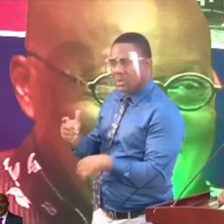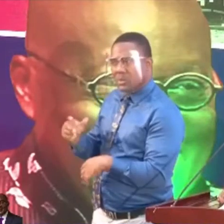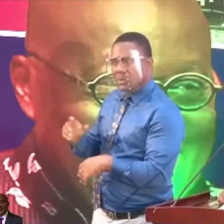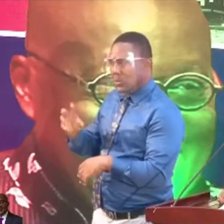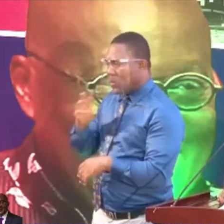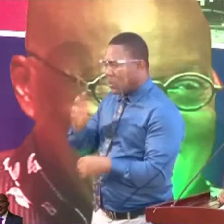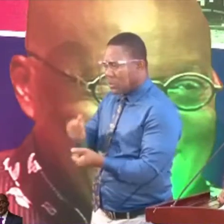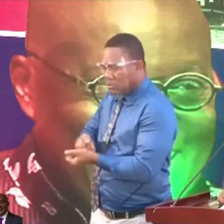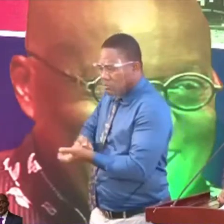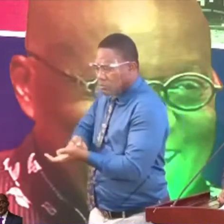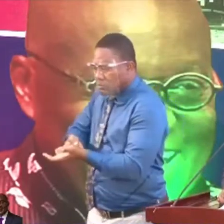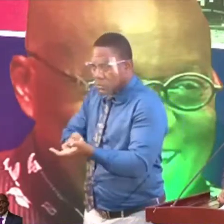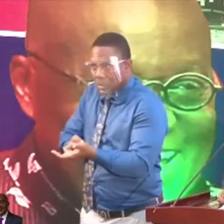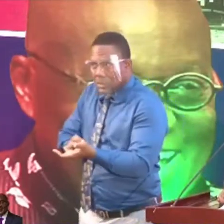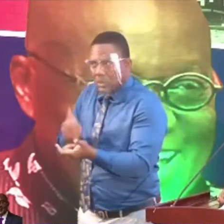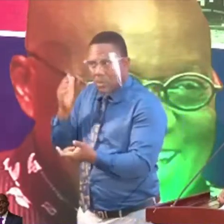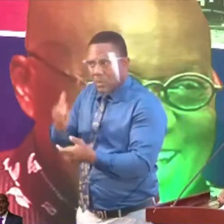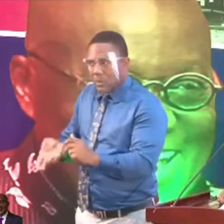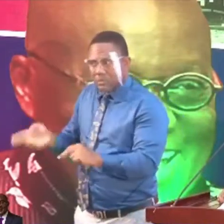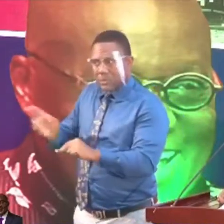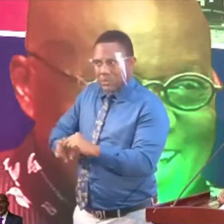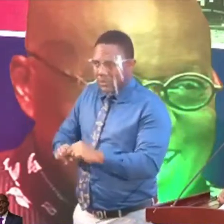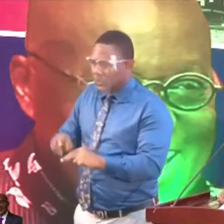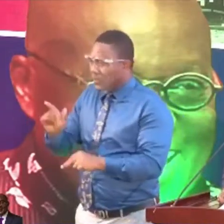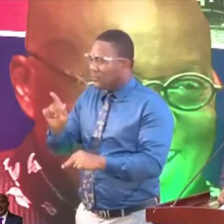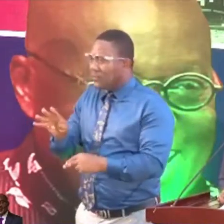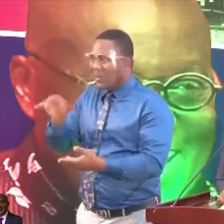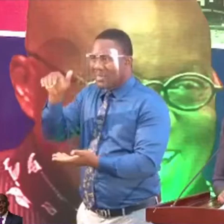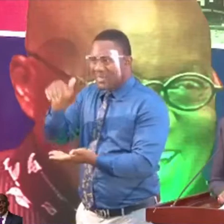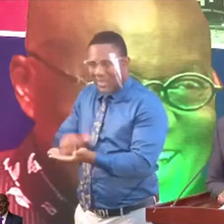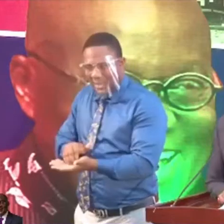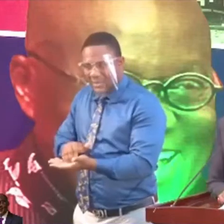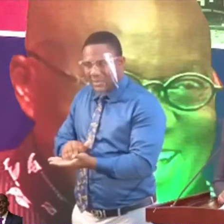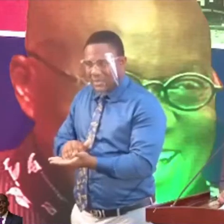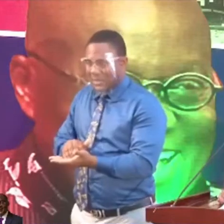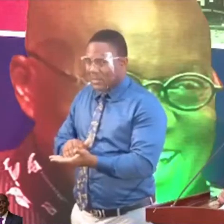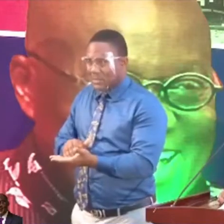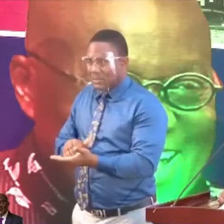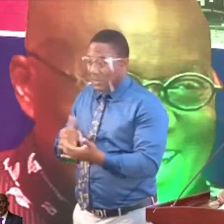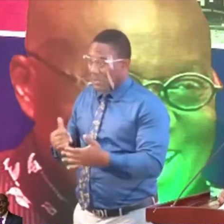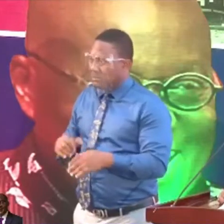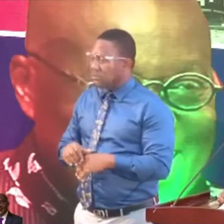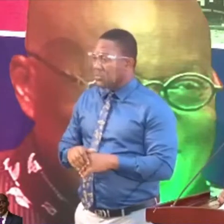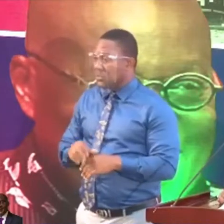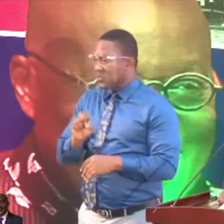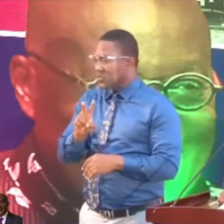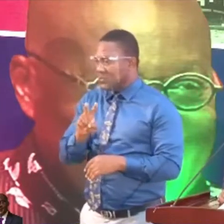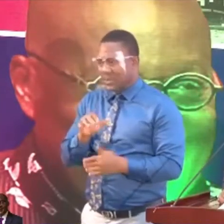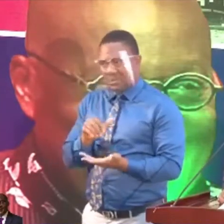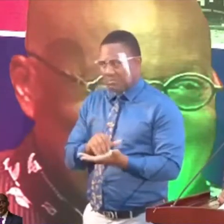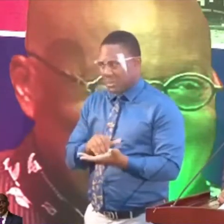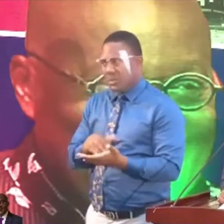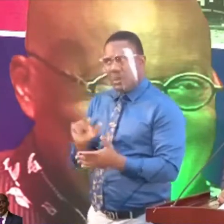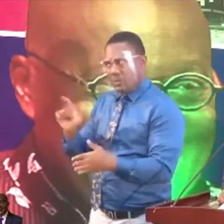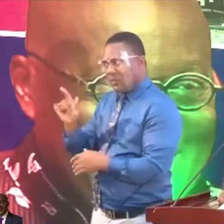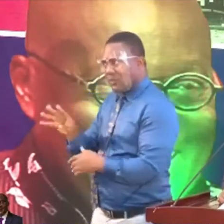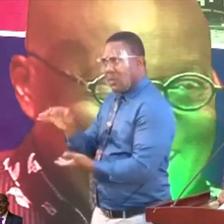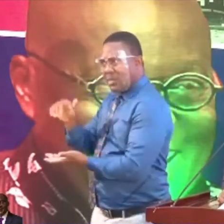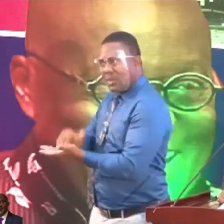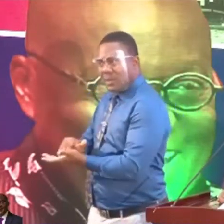about 24,000 hectares from the current 12,980 hectares we've had